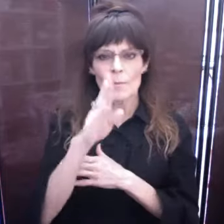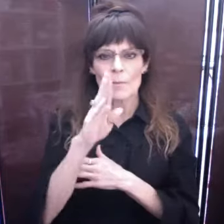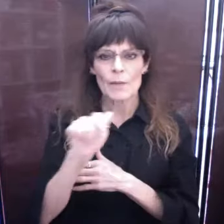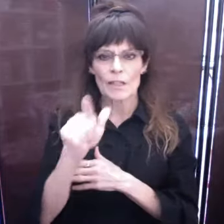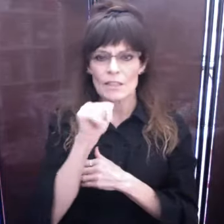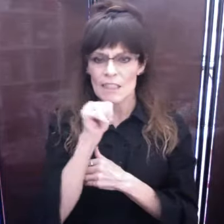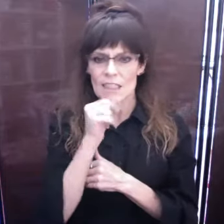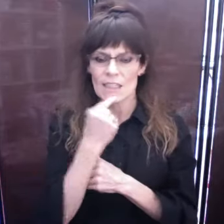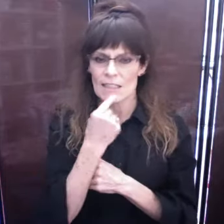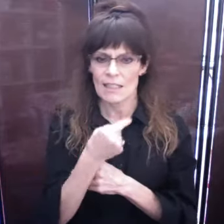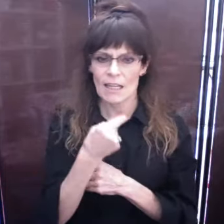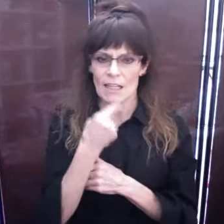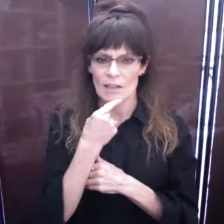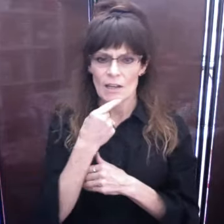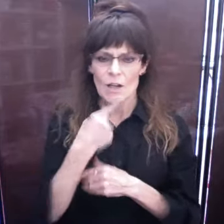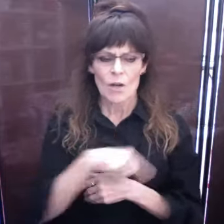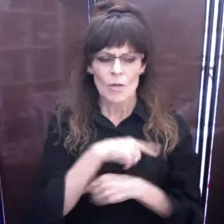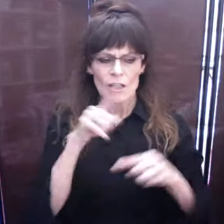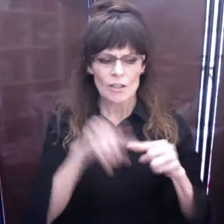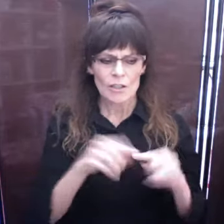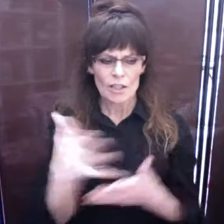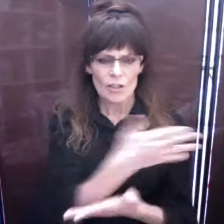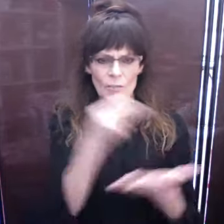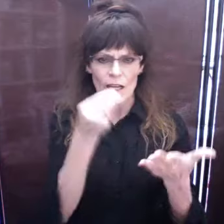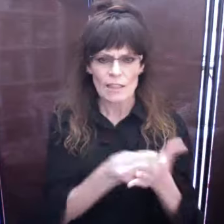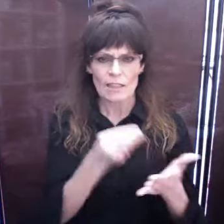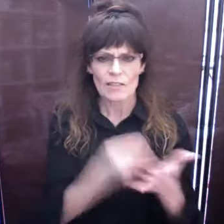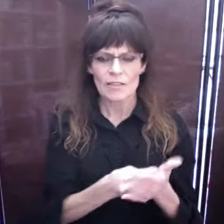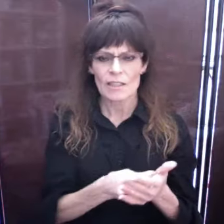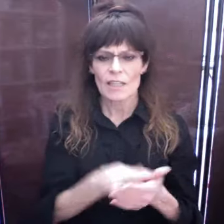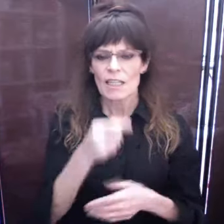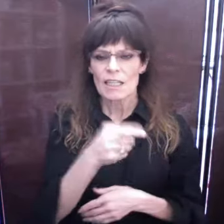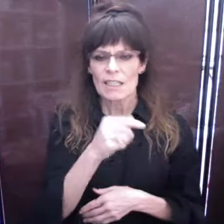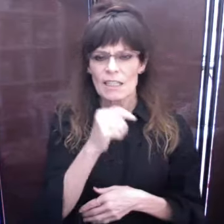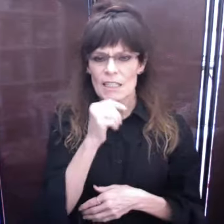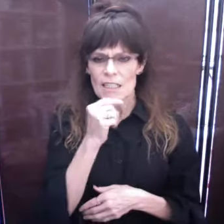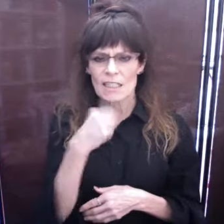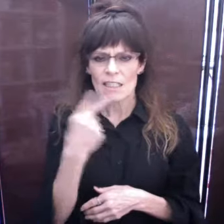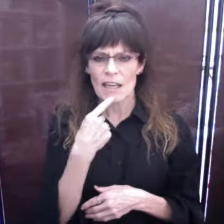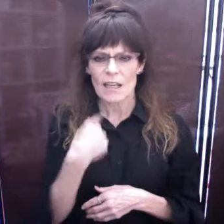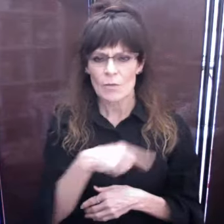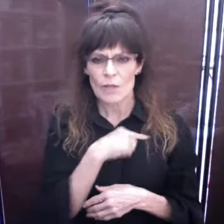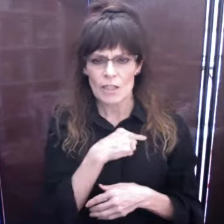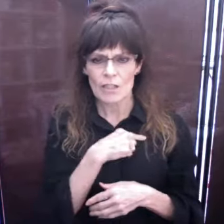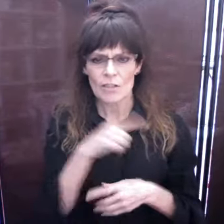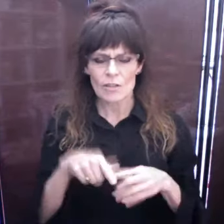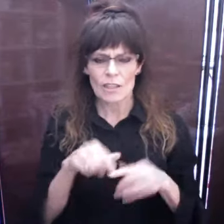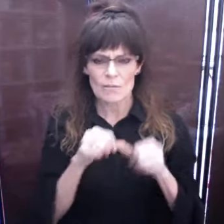it gets to we couldn't make a living, here's what Bill didn't say. He didn't say we couldn't maintain employment. Now, when you hear